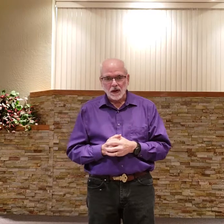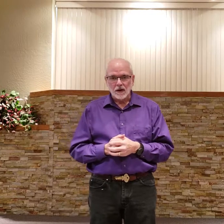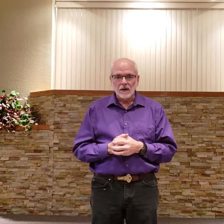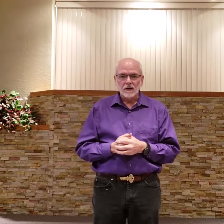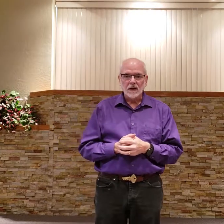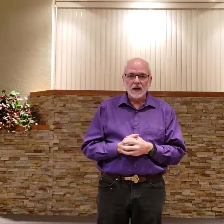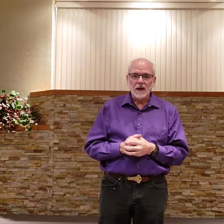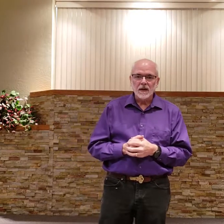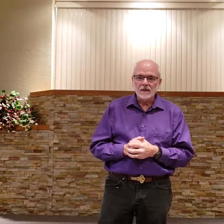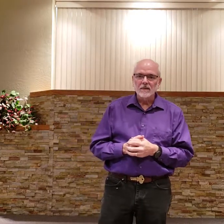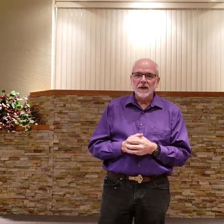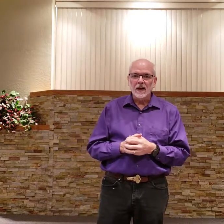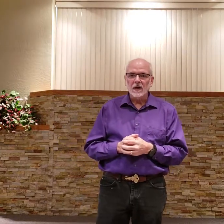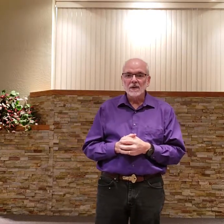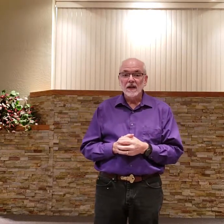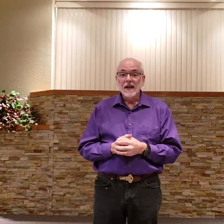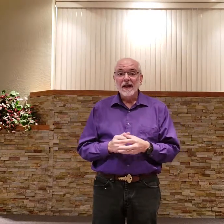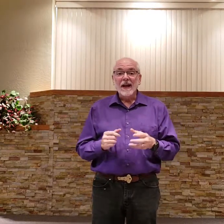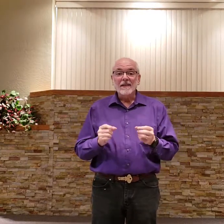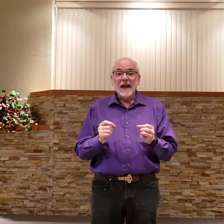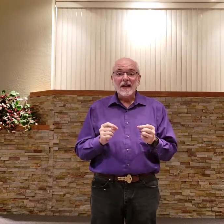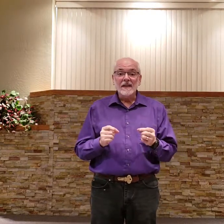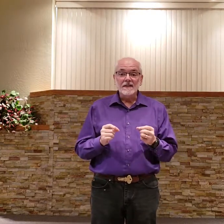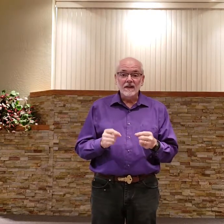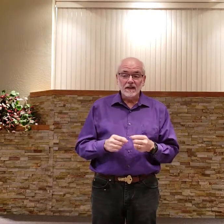vocabulary videos, and that is this.